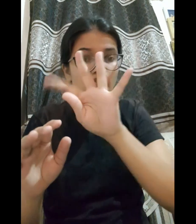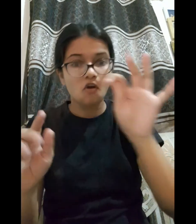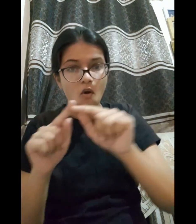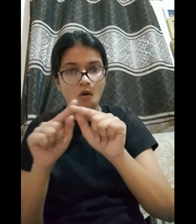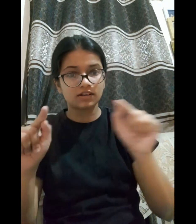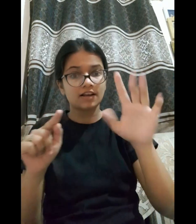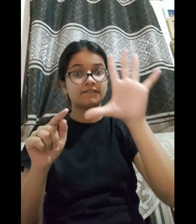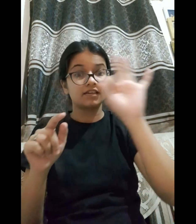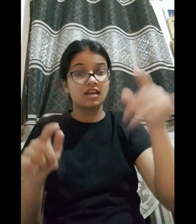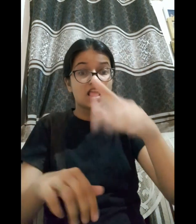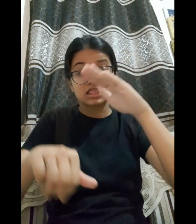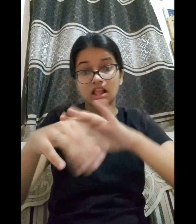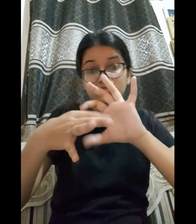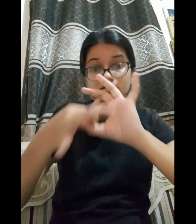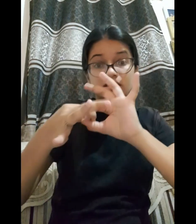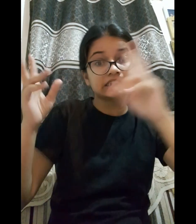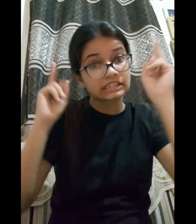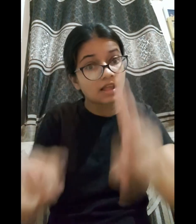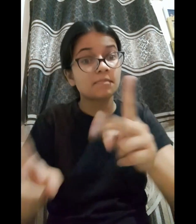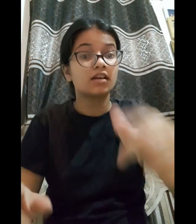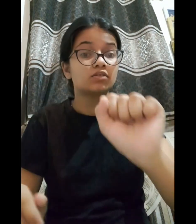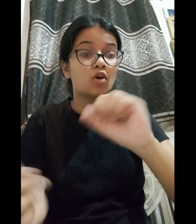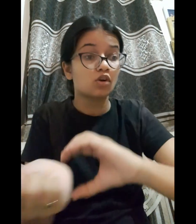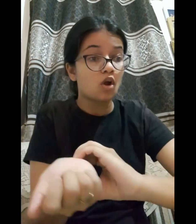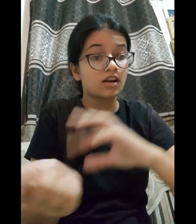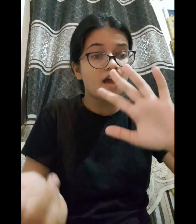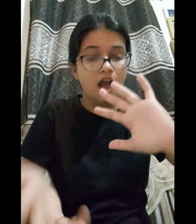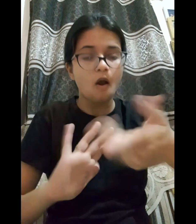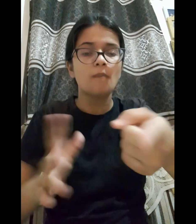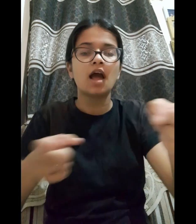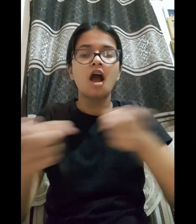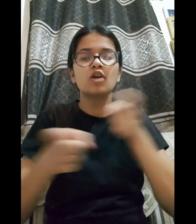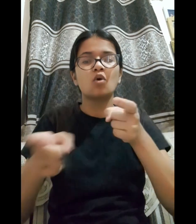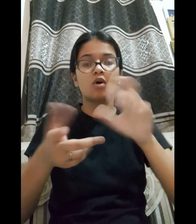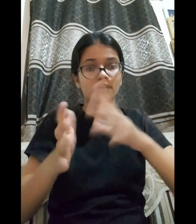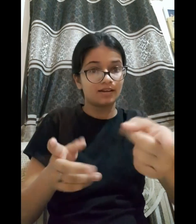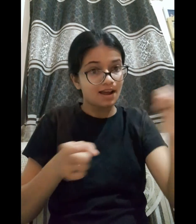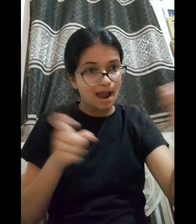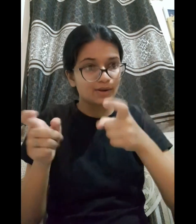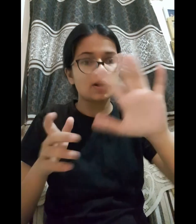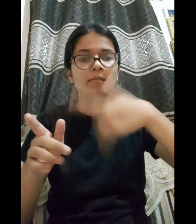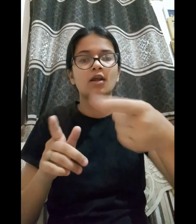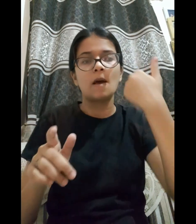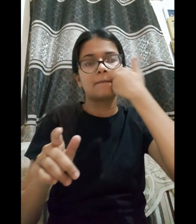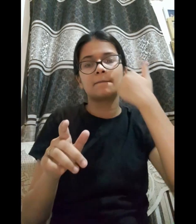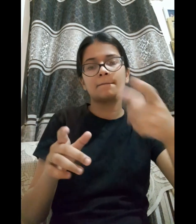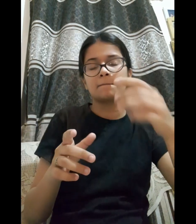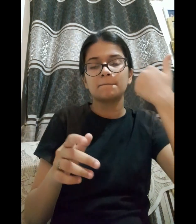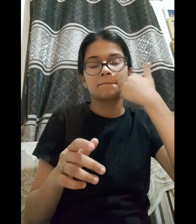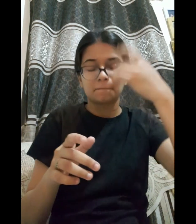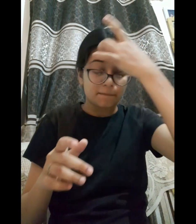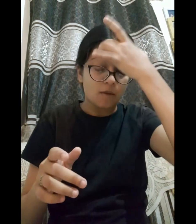in touch with your doctor or your diabetologist who can control that part, and unless you control that well, you will have problems from